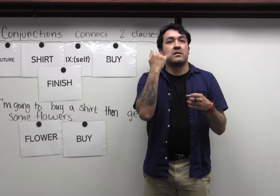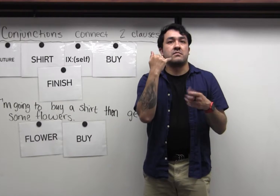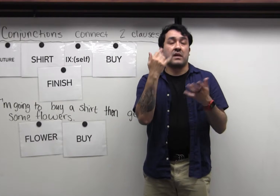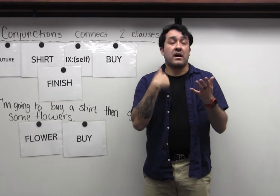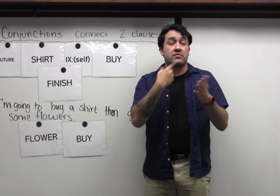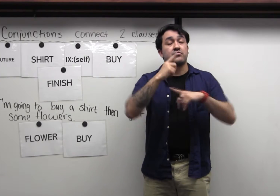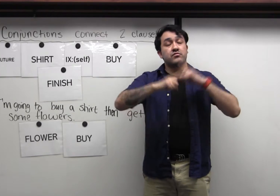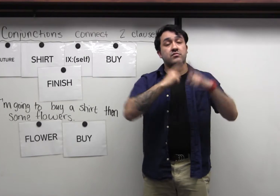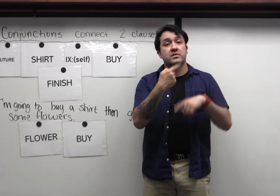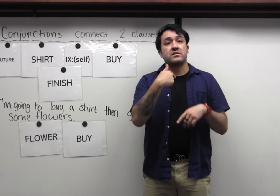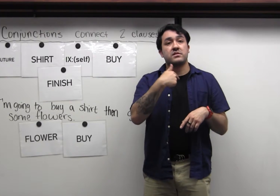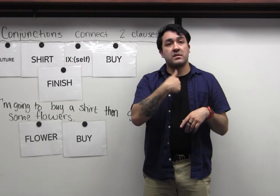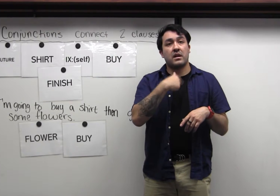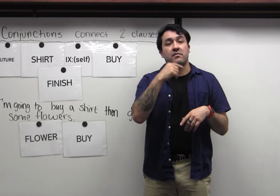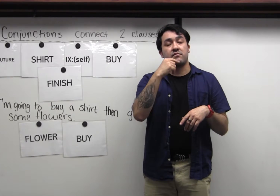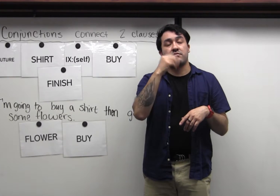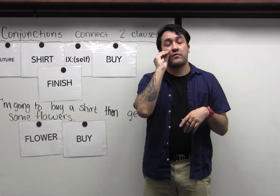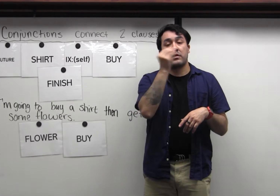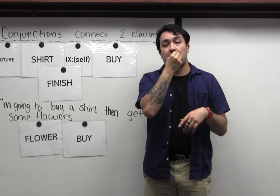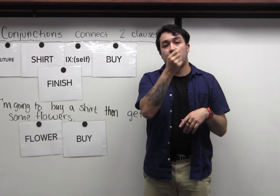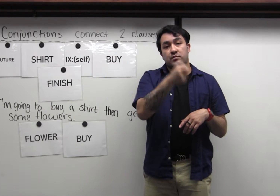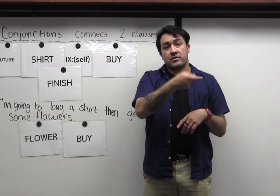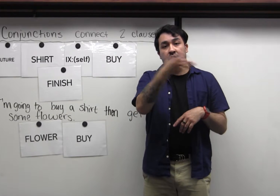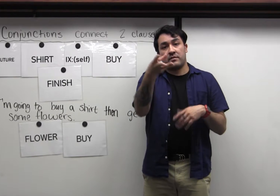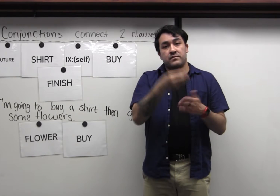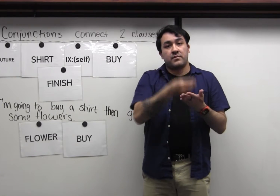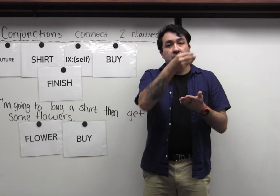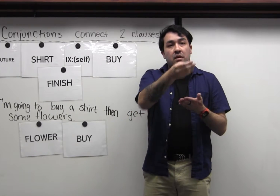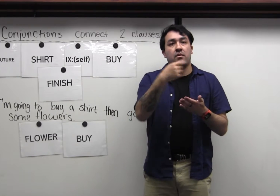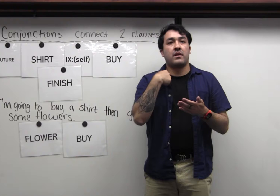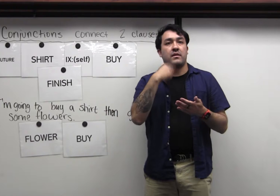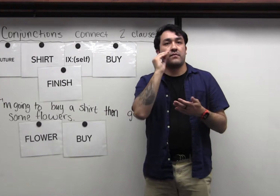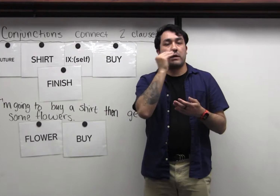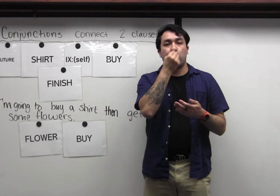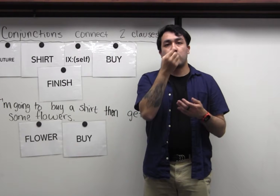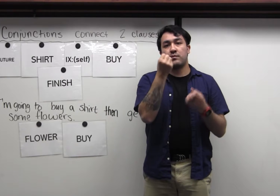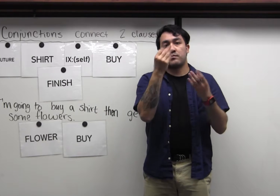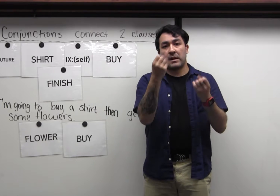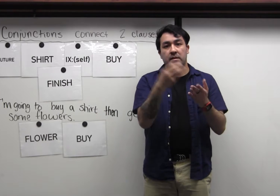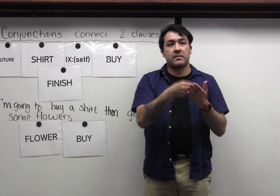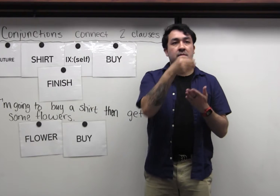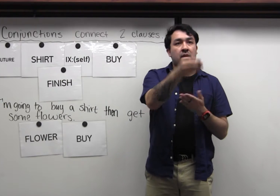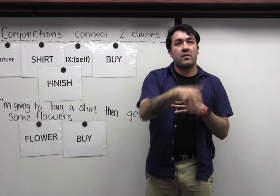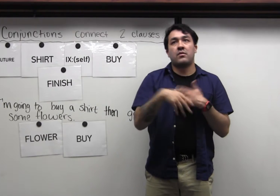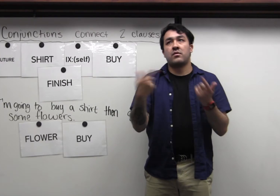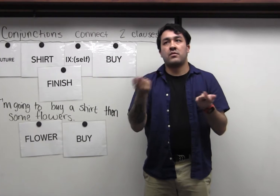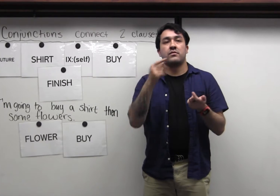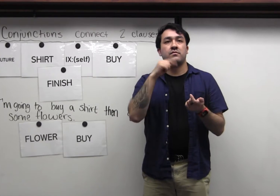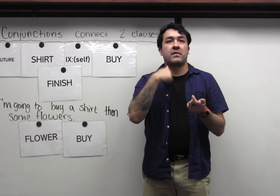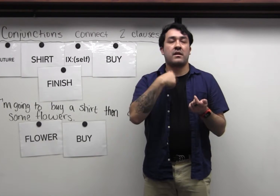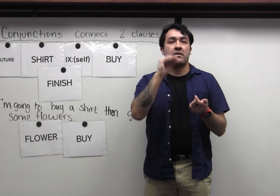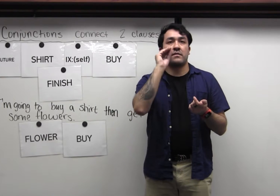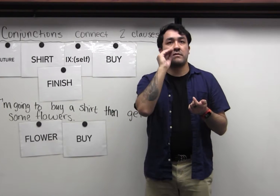well. If I want to be more specific, yes, I could be more specific. ASL likes us to be a little bit more specific,